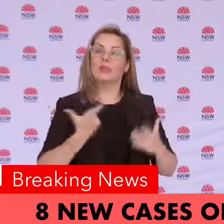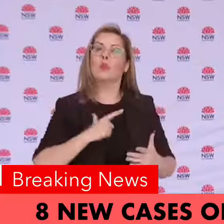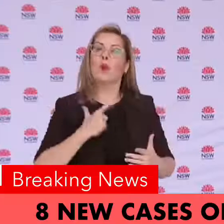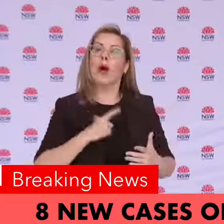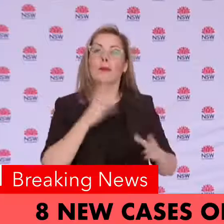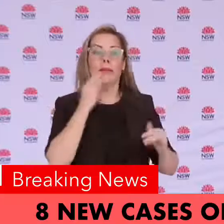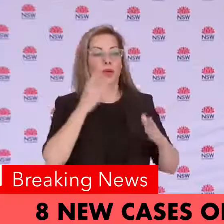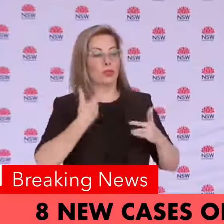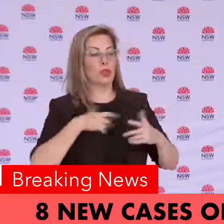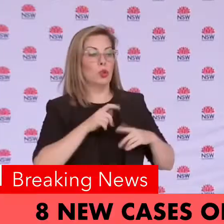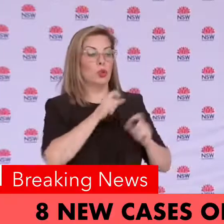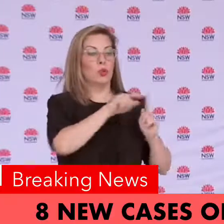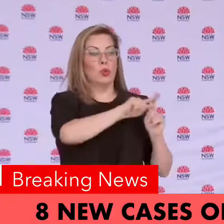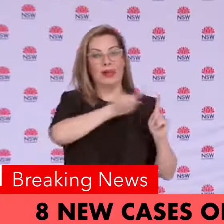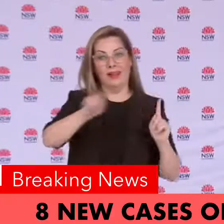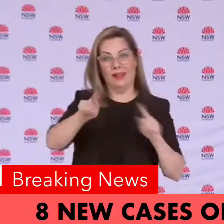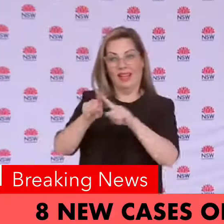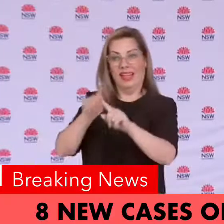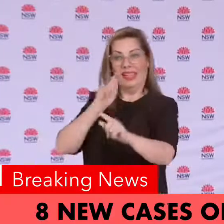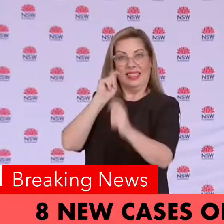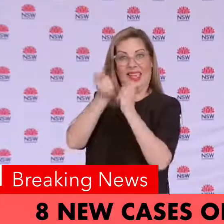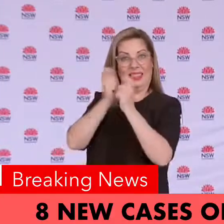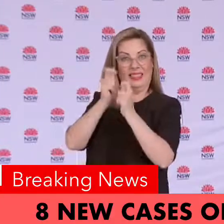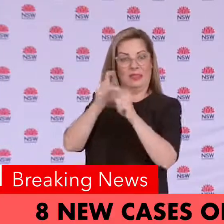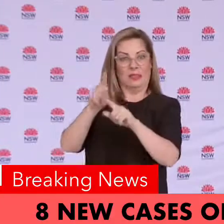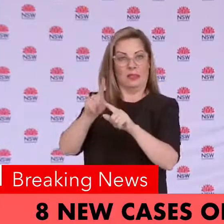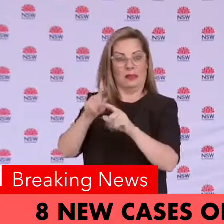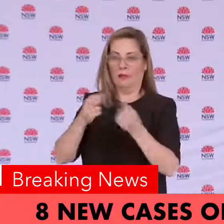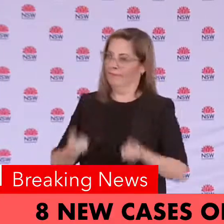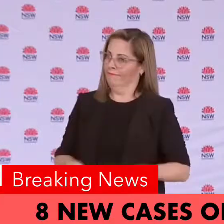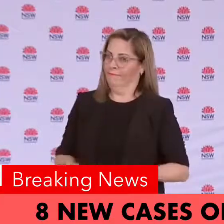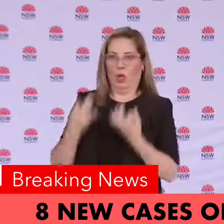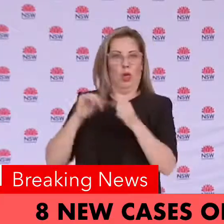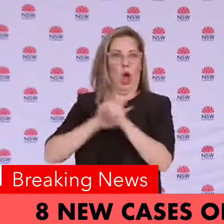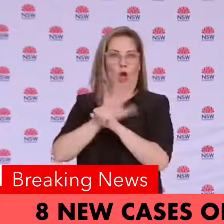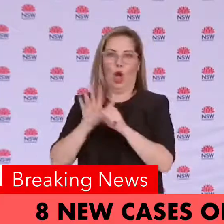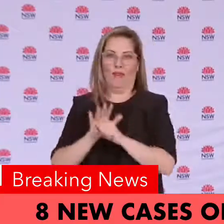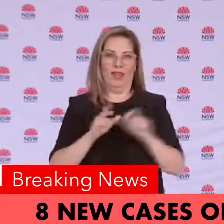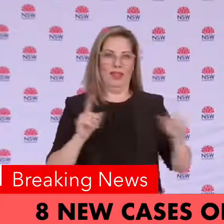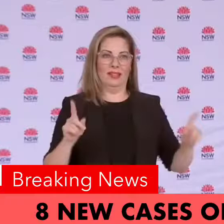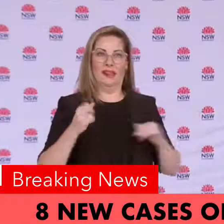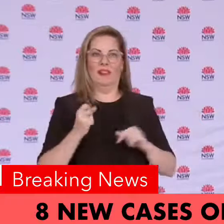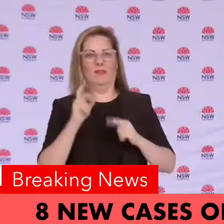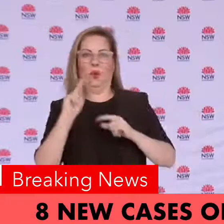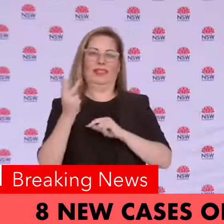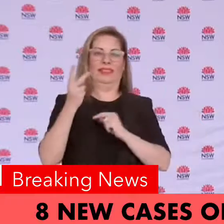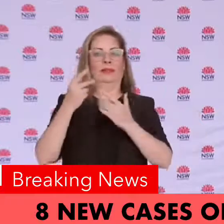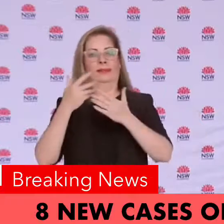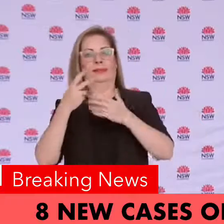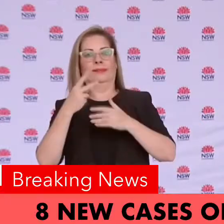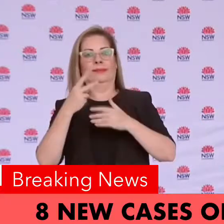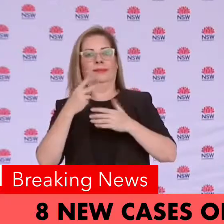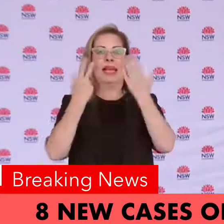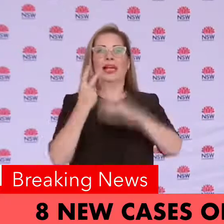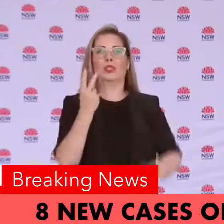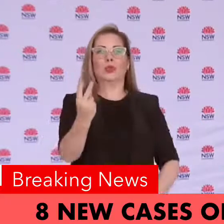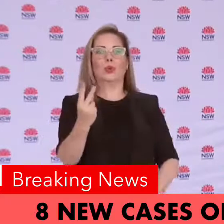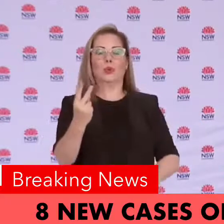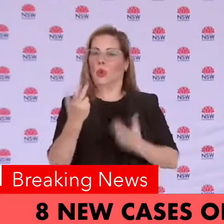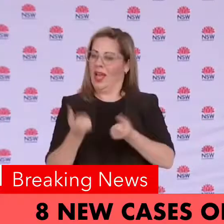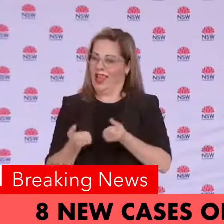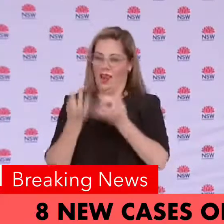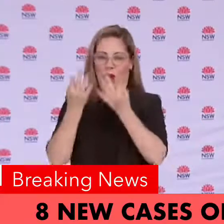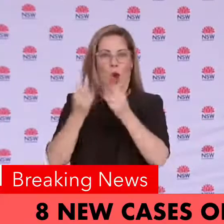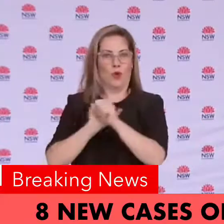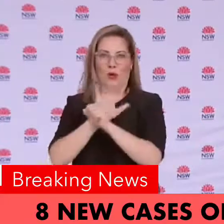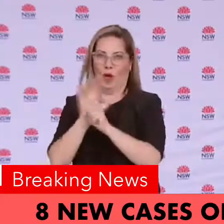we've identified a lot of people on day 10 because we've kept them in there for the full 14 days. And early on in the pandemic, some states weren't doing that. So I